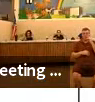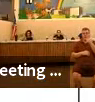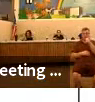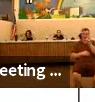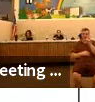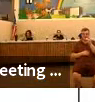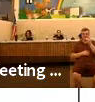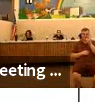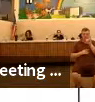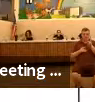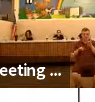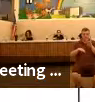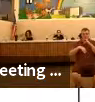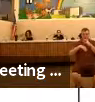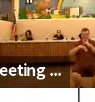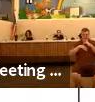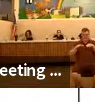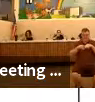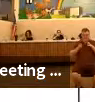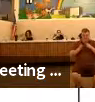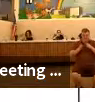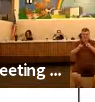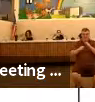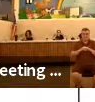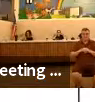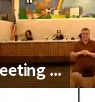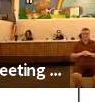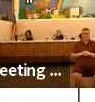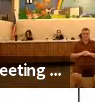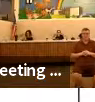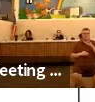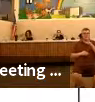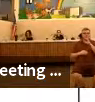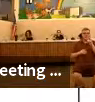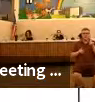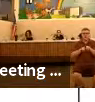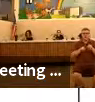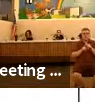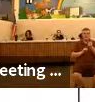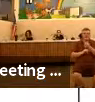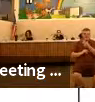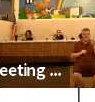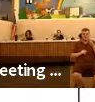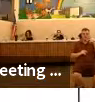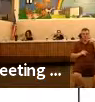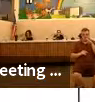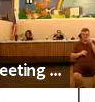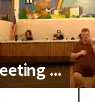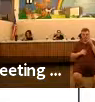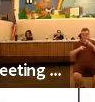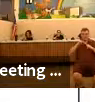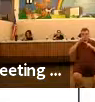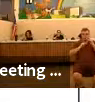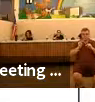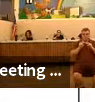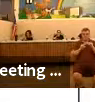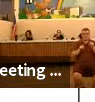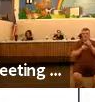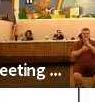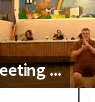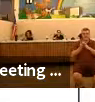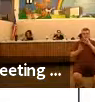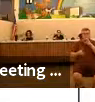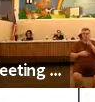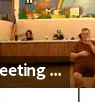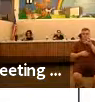main easements through the site, as well as several ponds constructed as a part of the